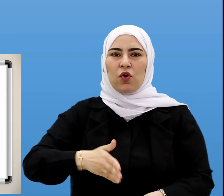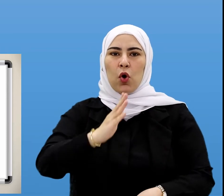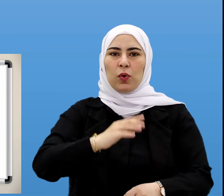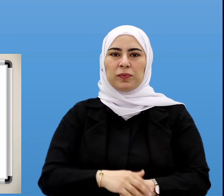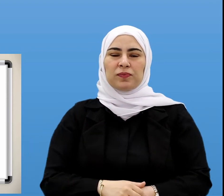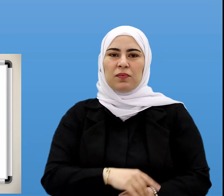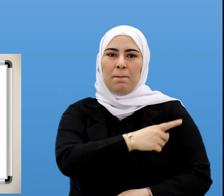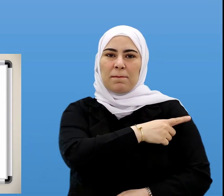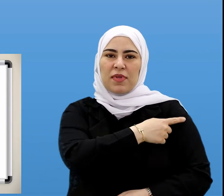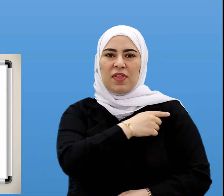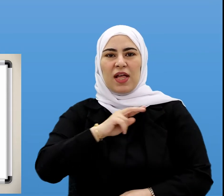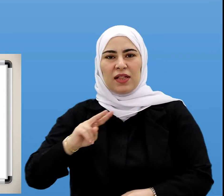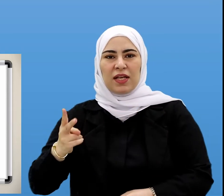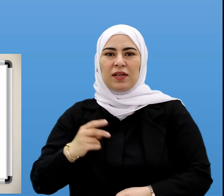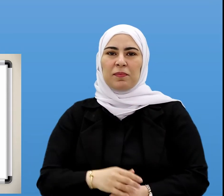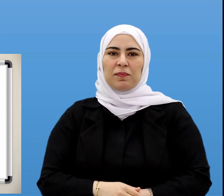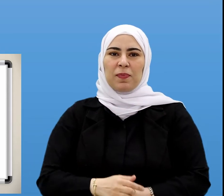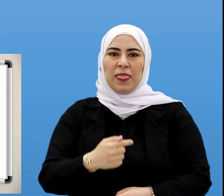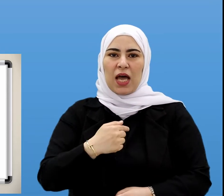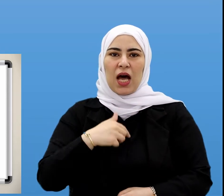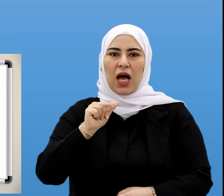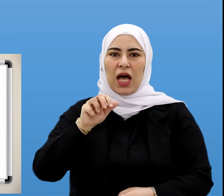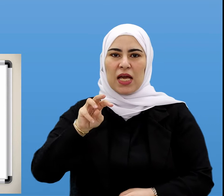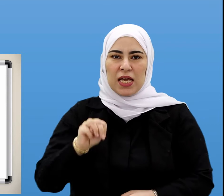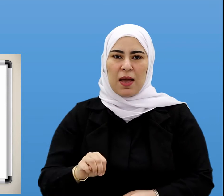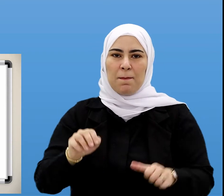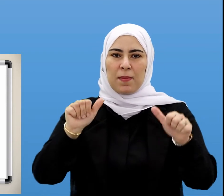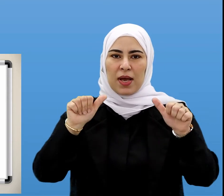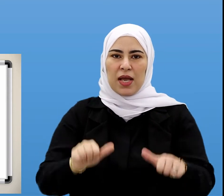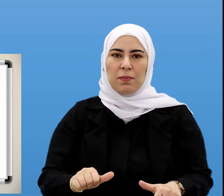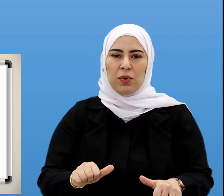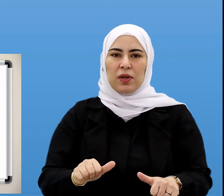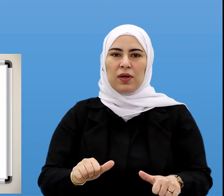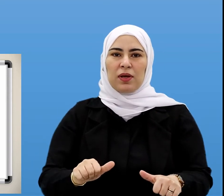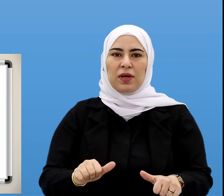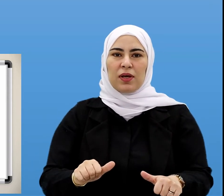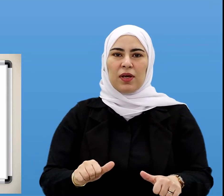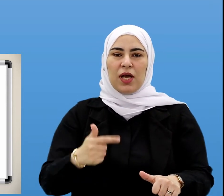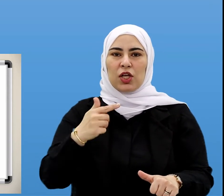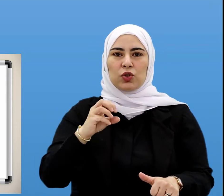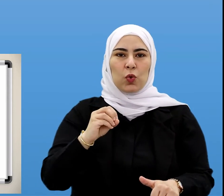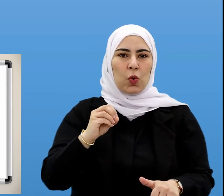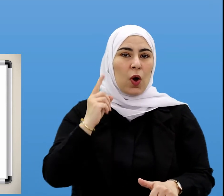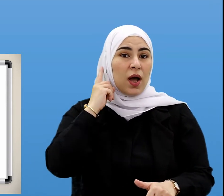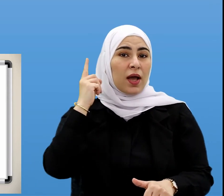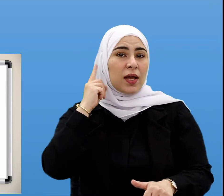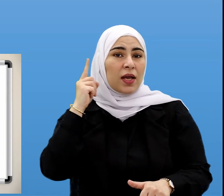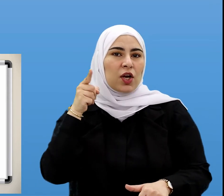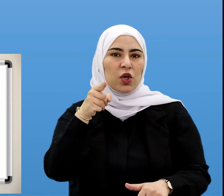Another example. I am able to hear you clearly. We followed the rule. As you can